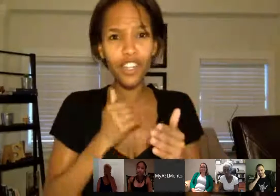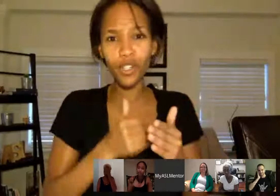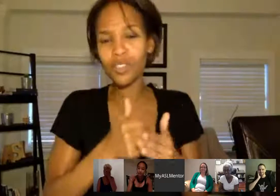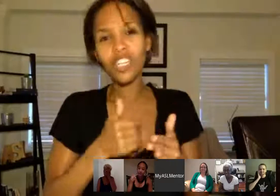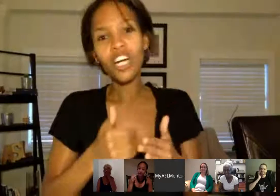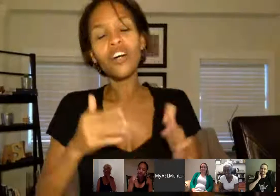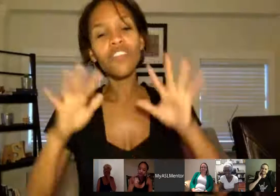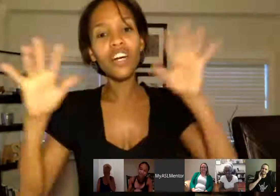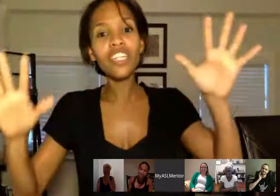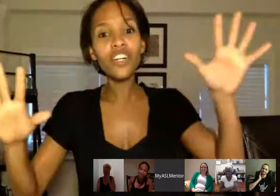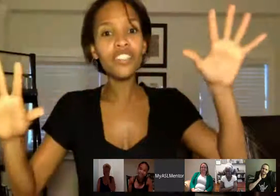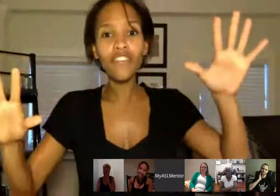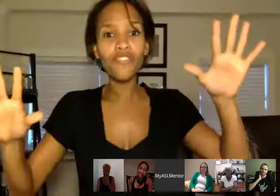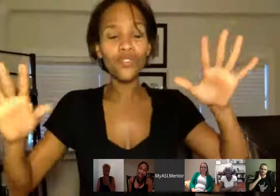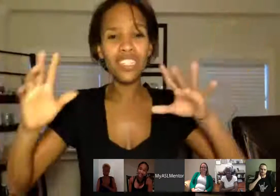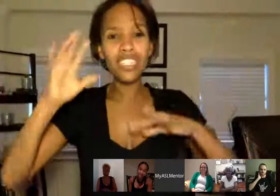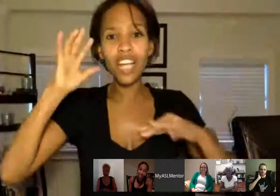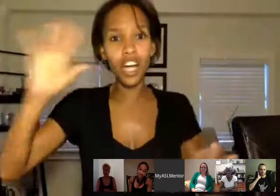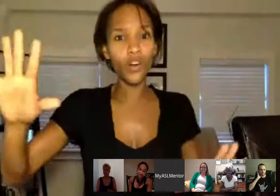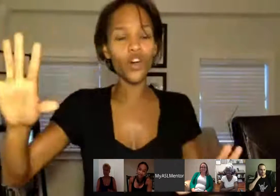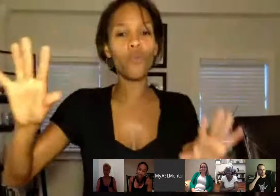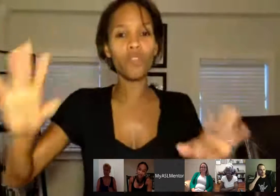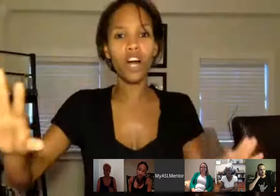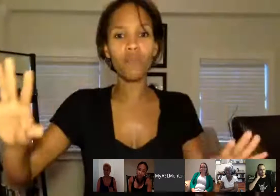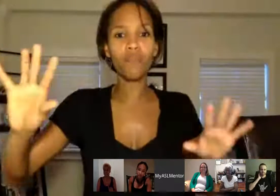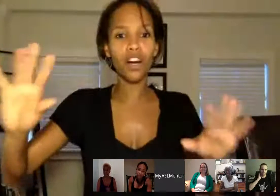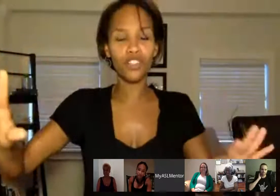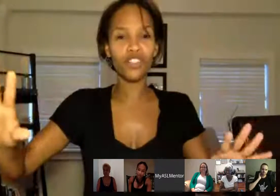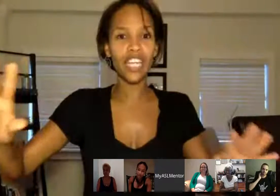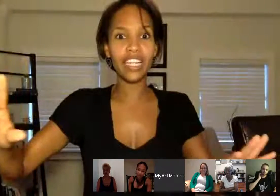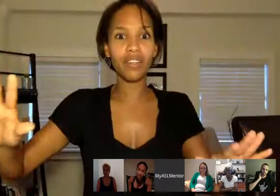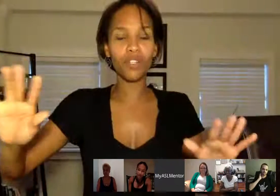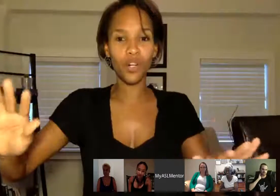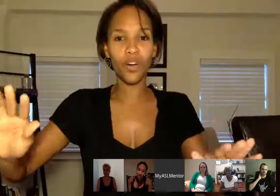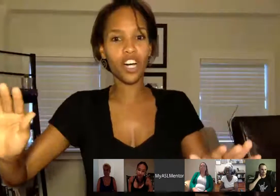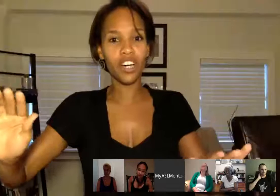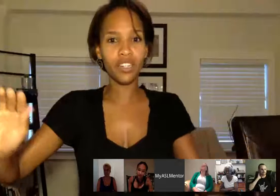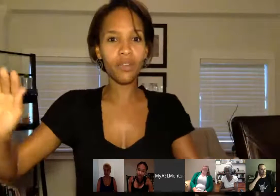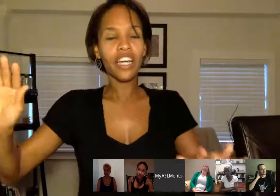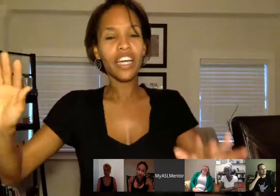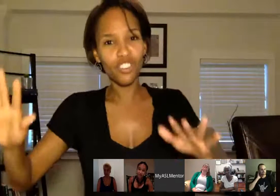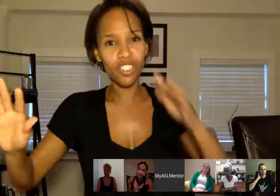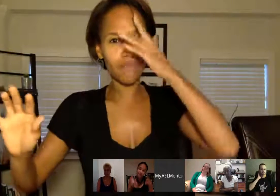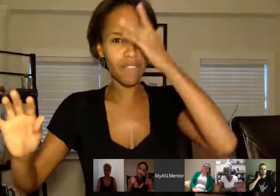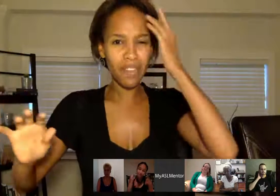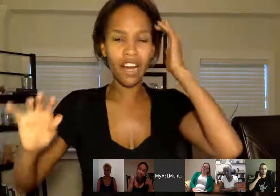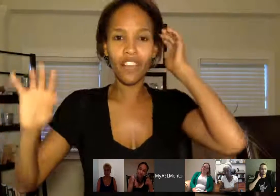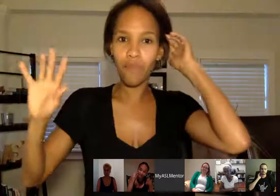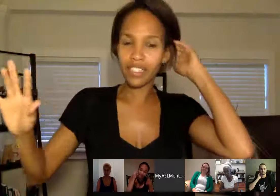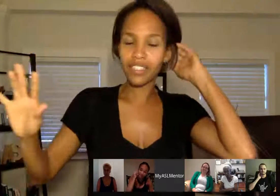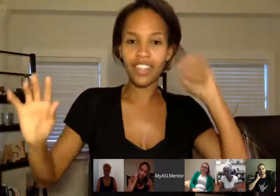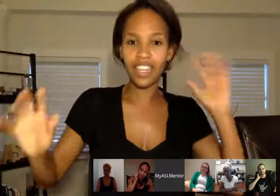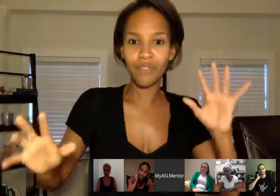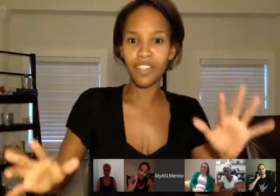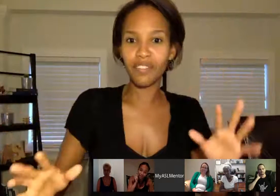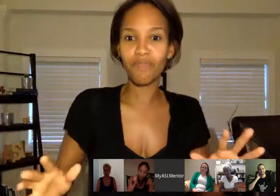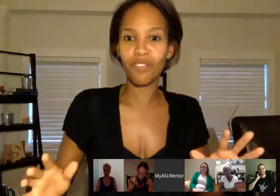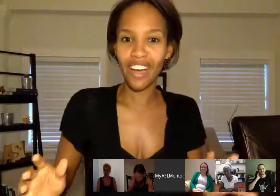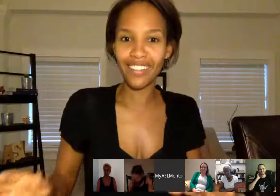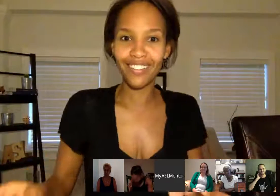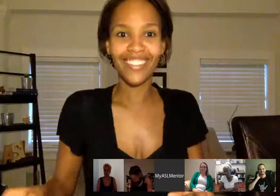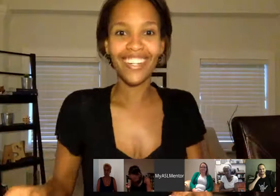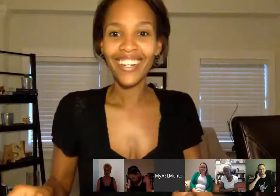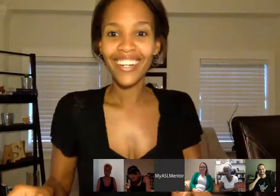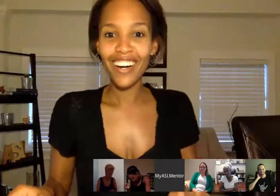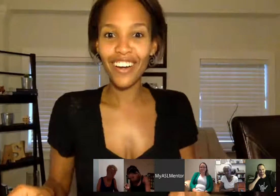very close. Luckily, our deaf student is not going home not understanding what's going on. It's just maybe not the best thing that we could